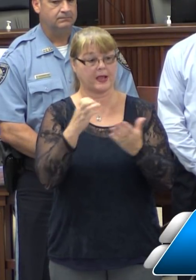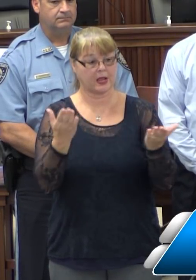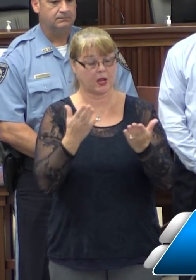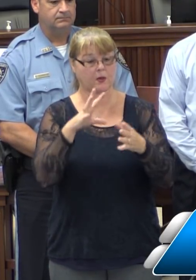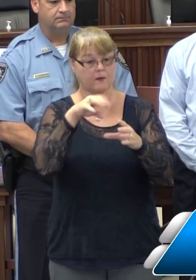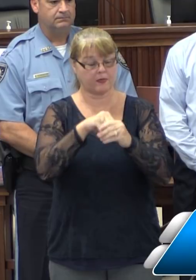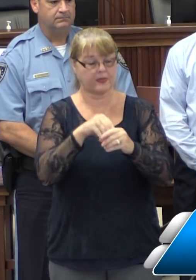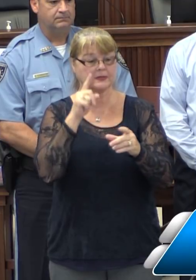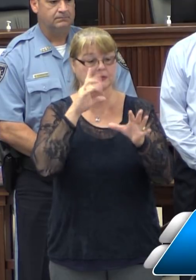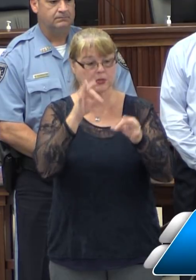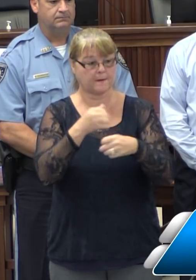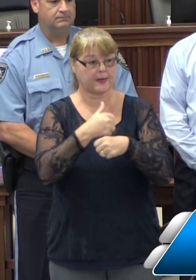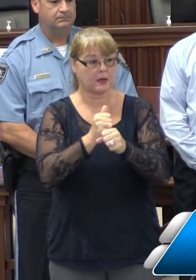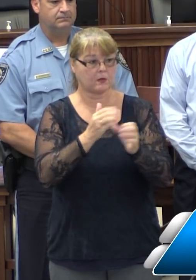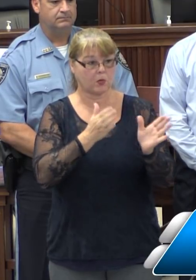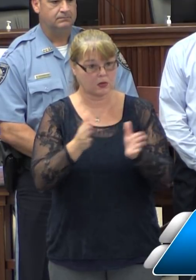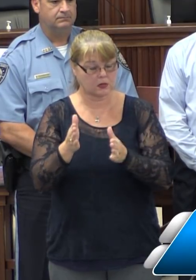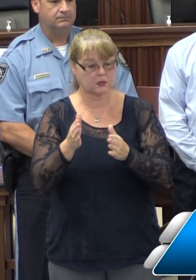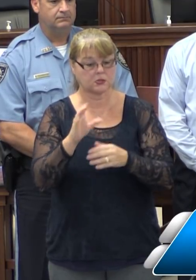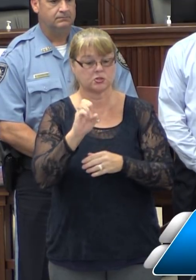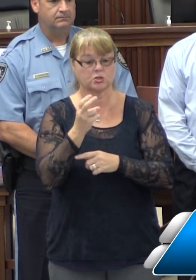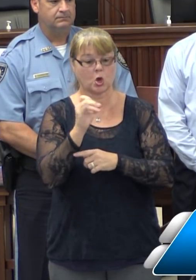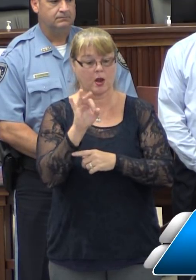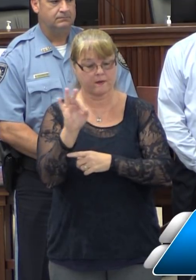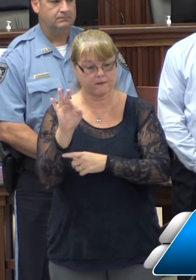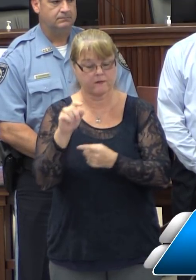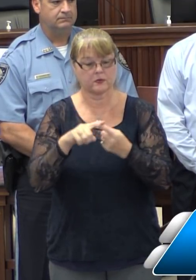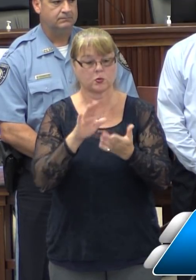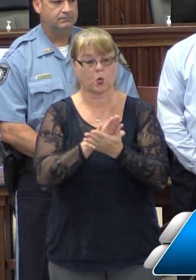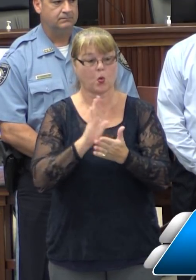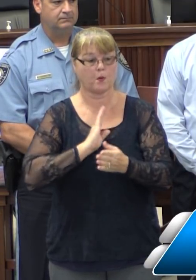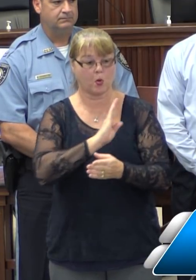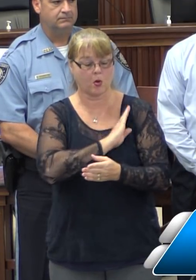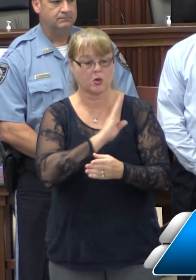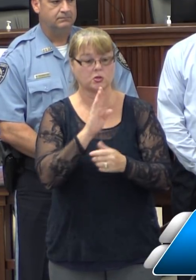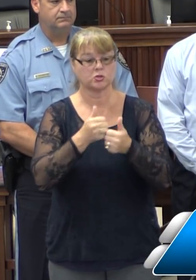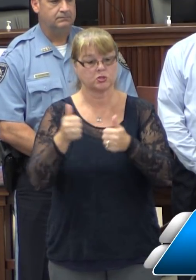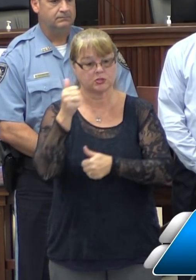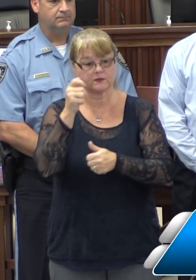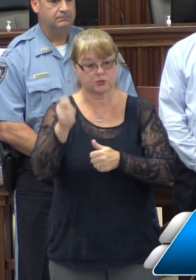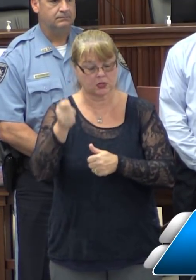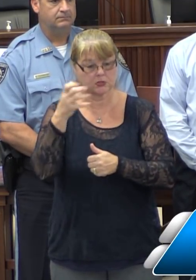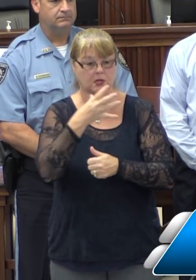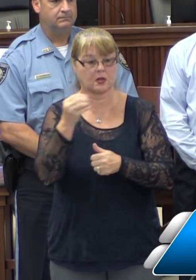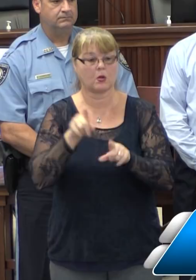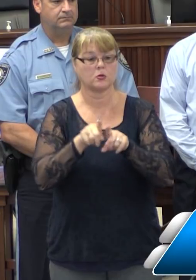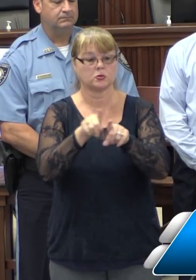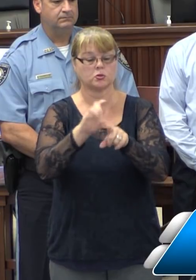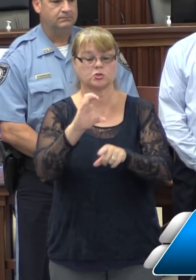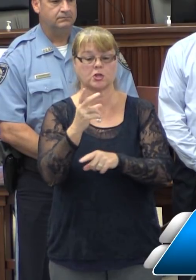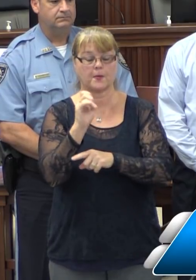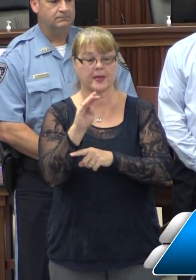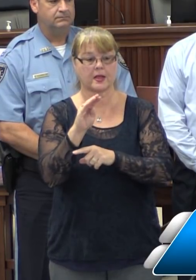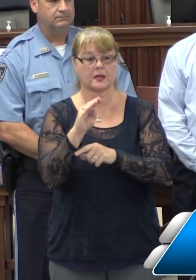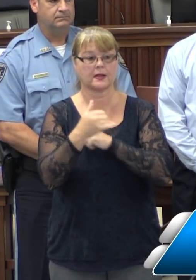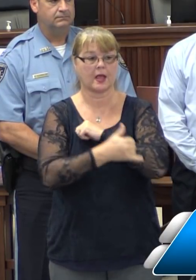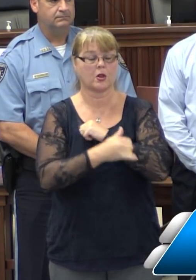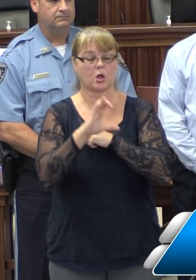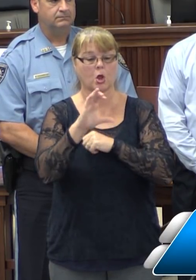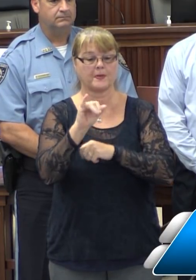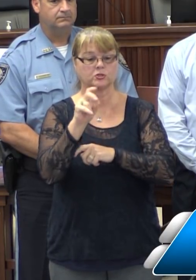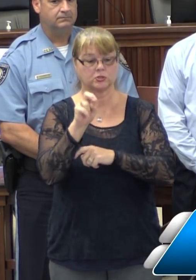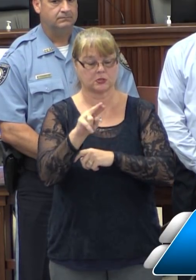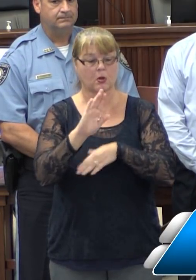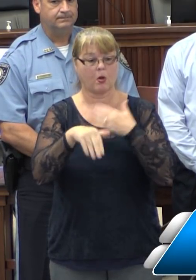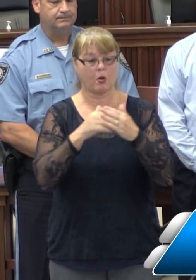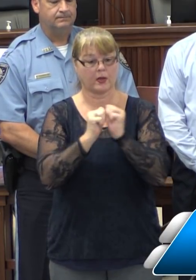decision-making process, the sheriff, the school board, the chief judge, and of course the chairman of the county commission. We have all